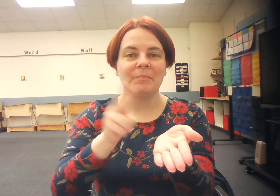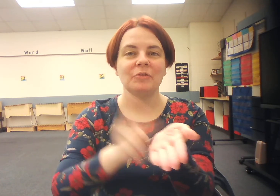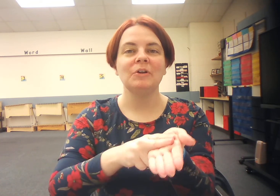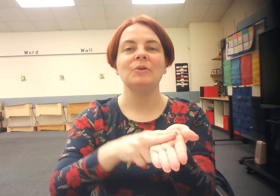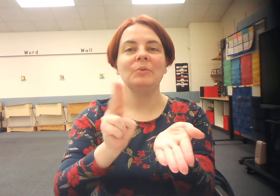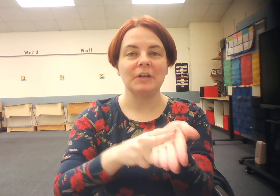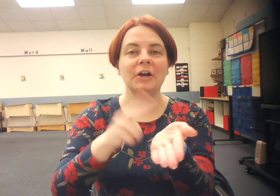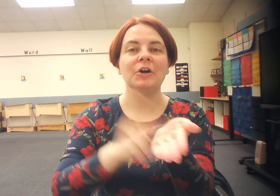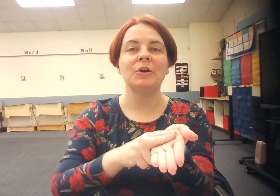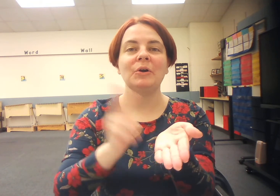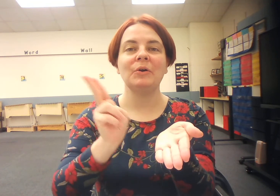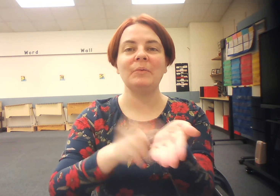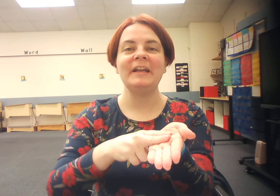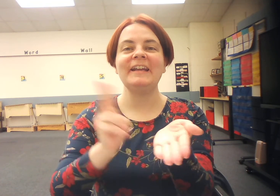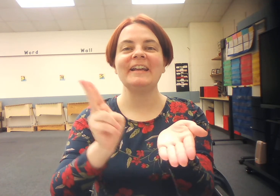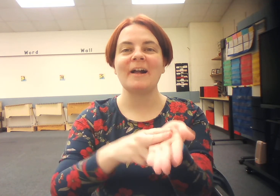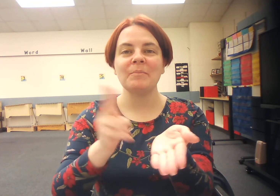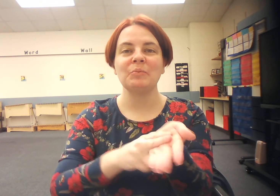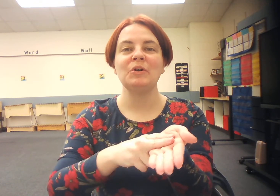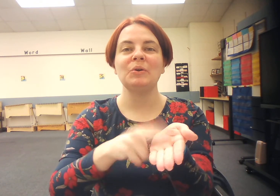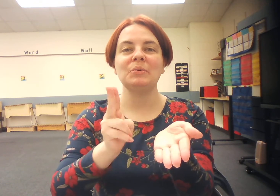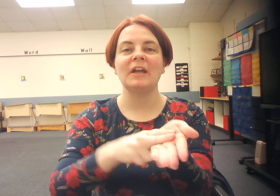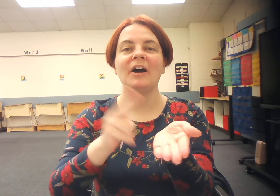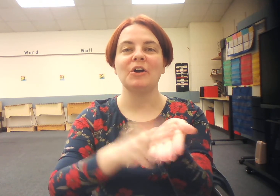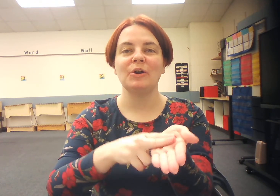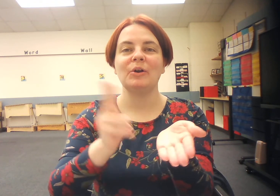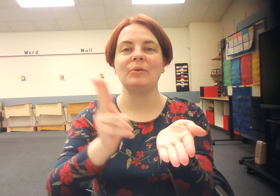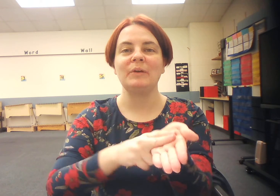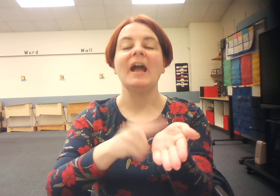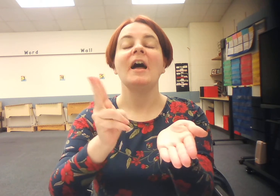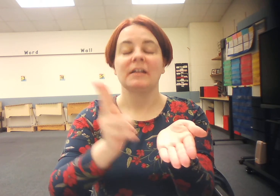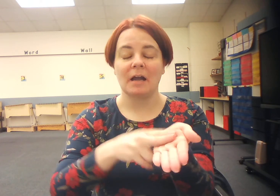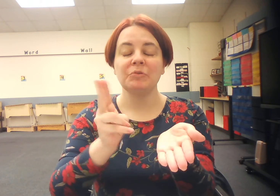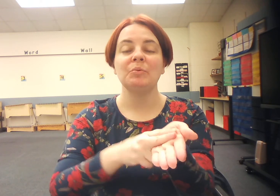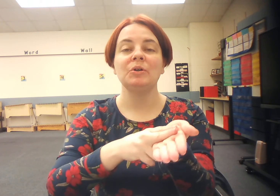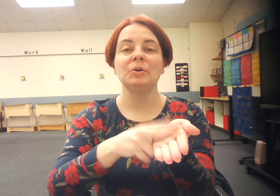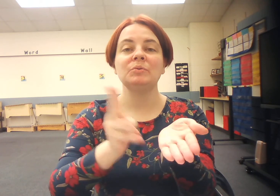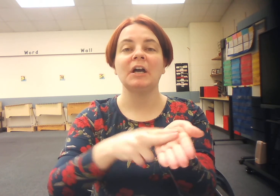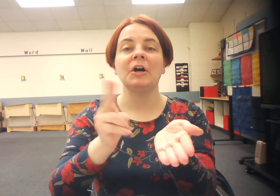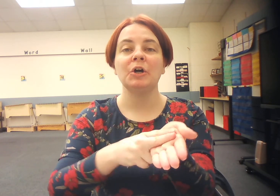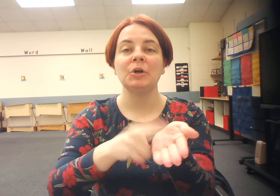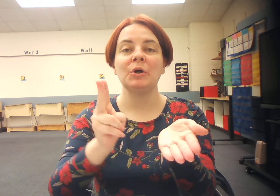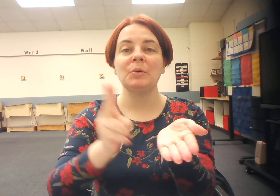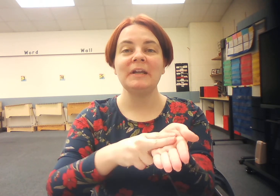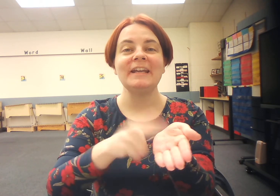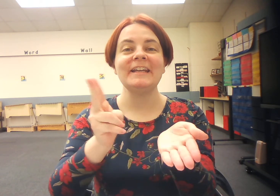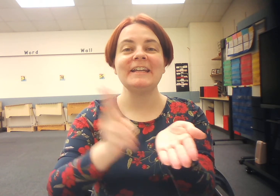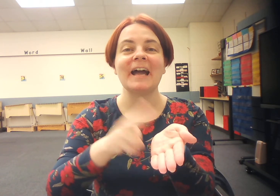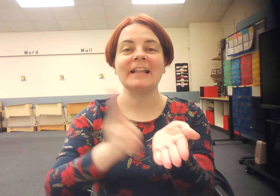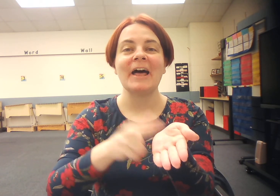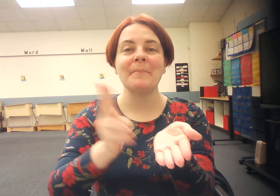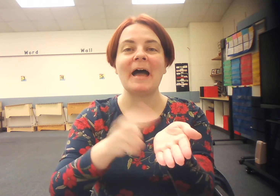through no hurry come through no hurry come through no hurry Alabama